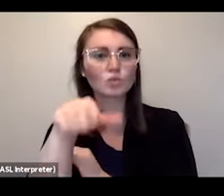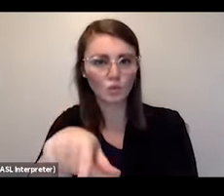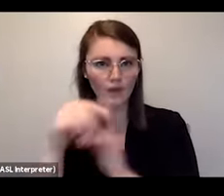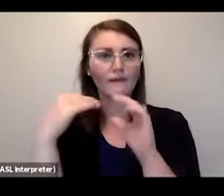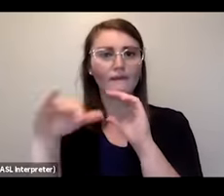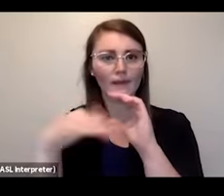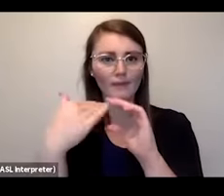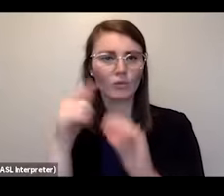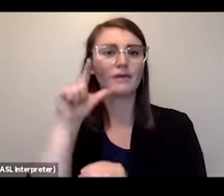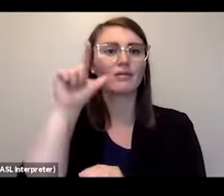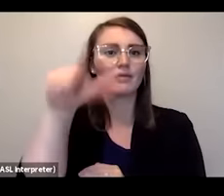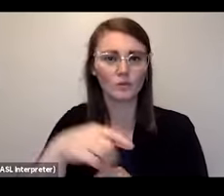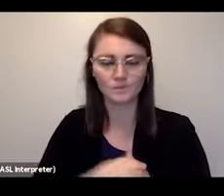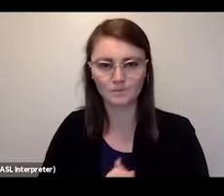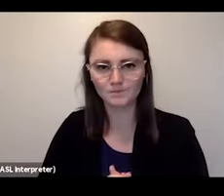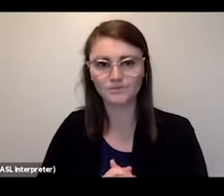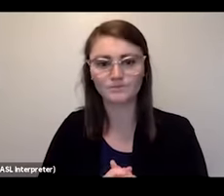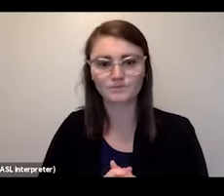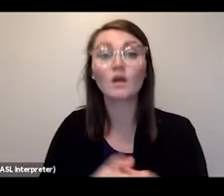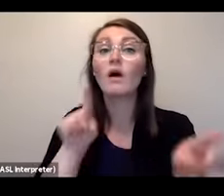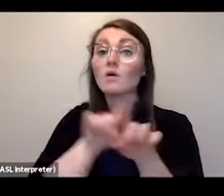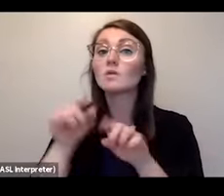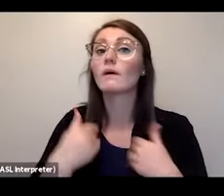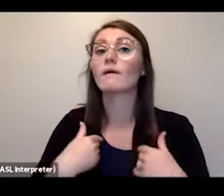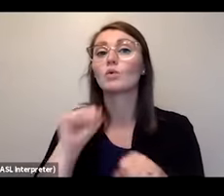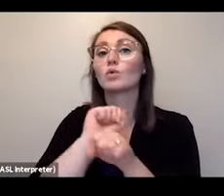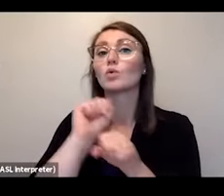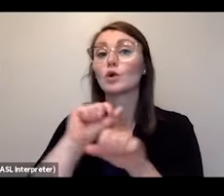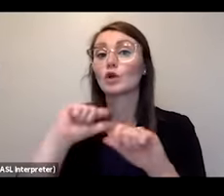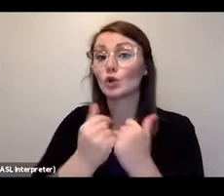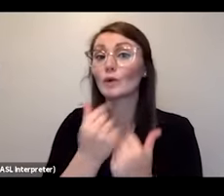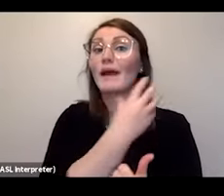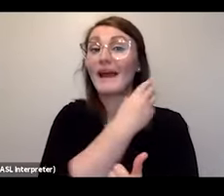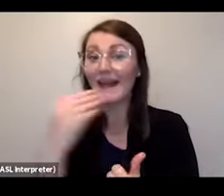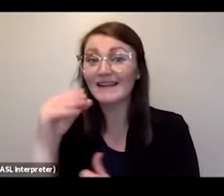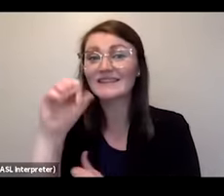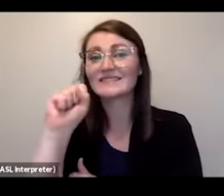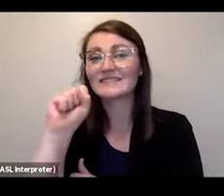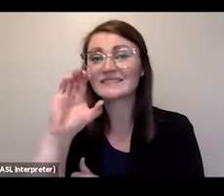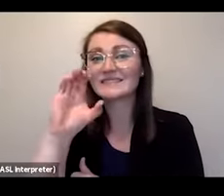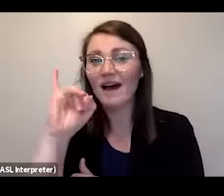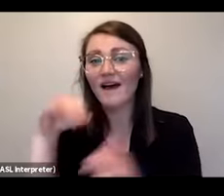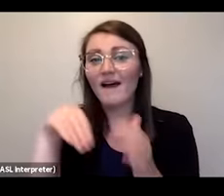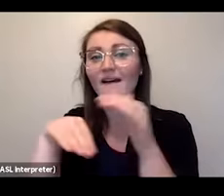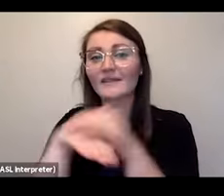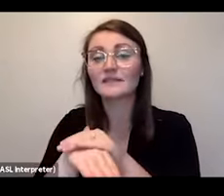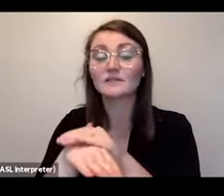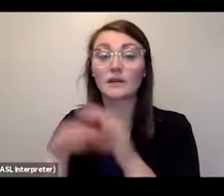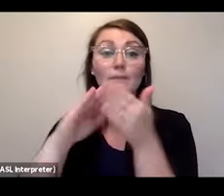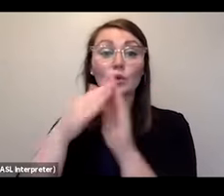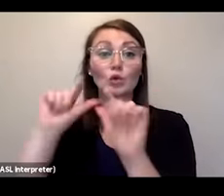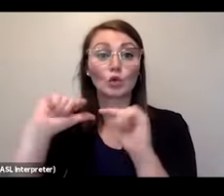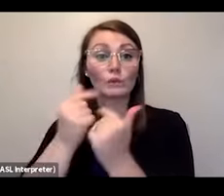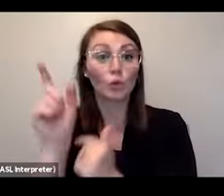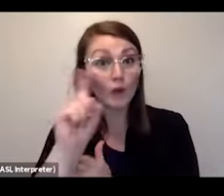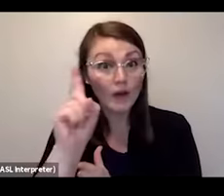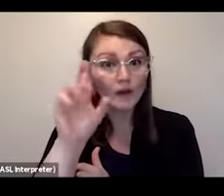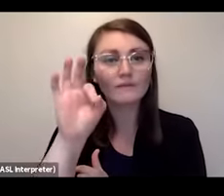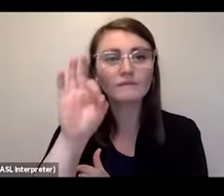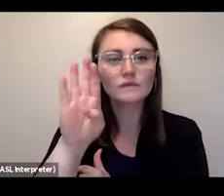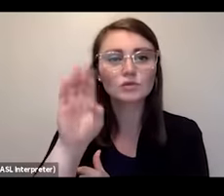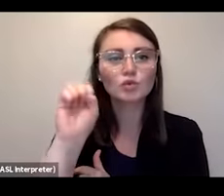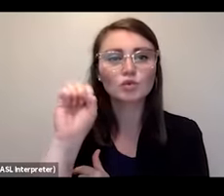In addition to the working group, we have also established the SciAccess community group on Facebook, which serves as a place to share resources and